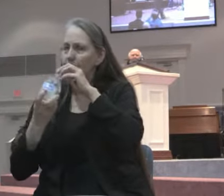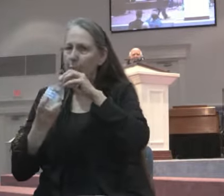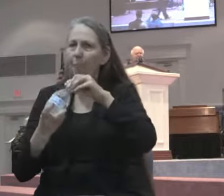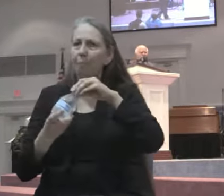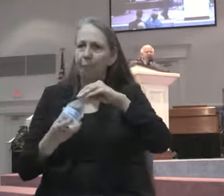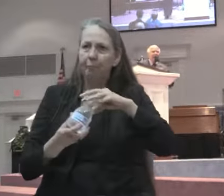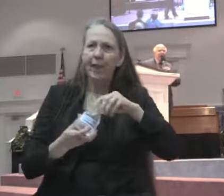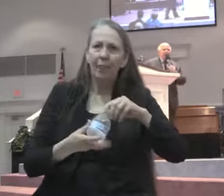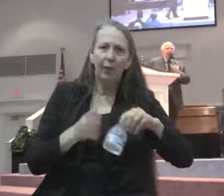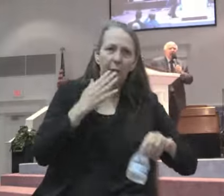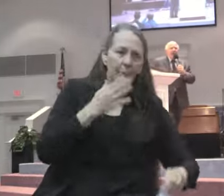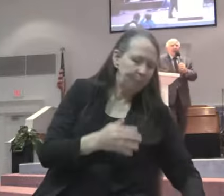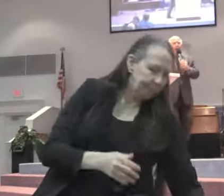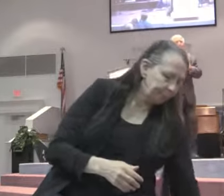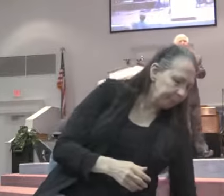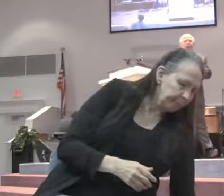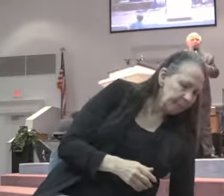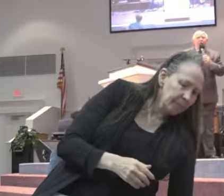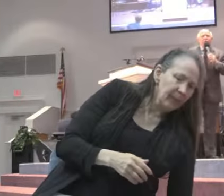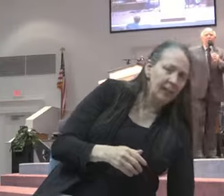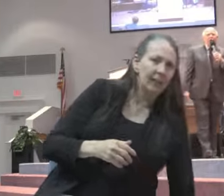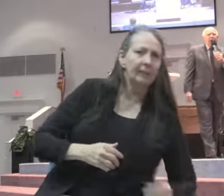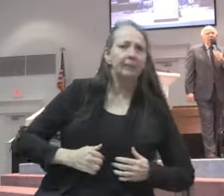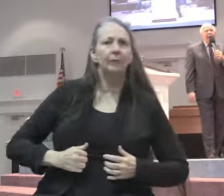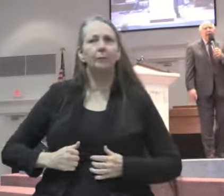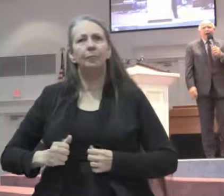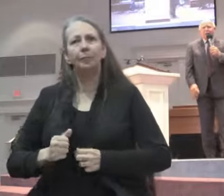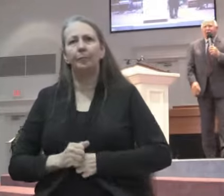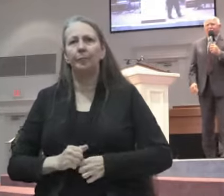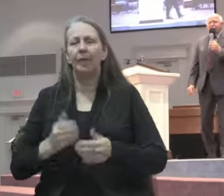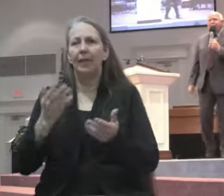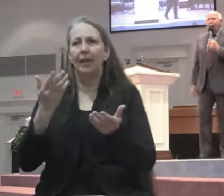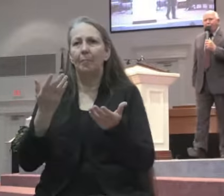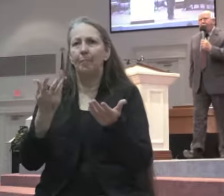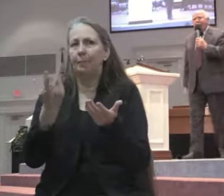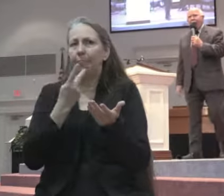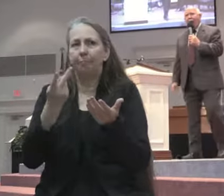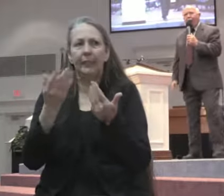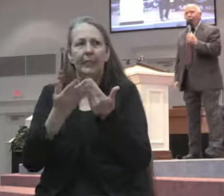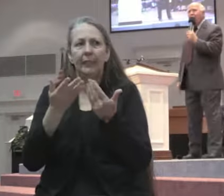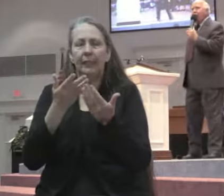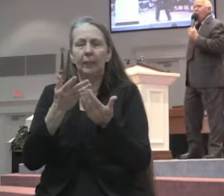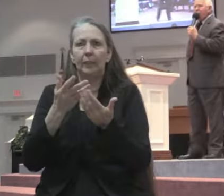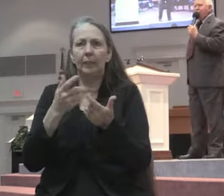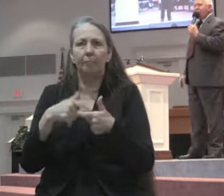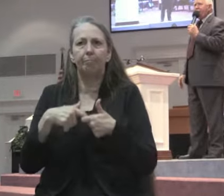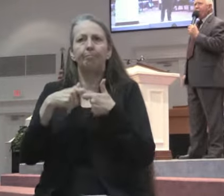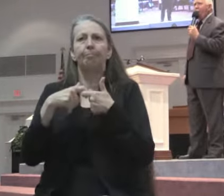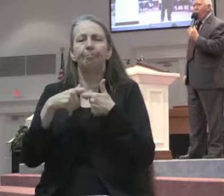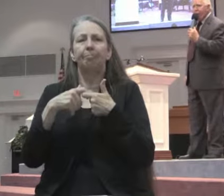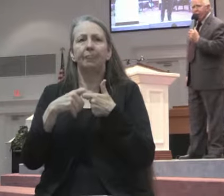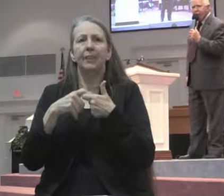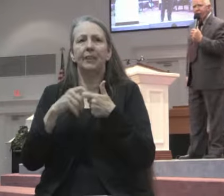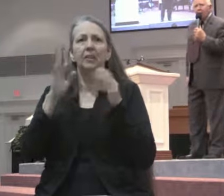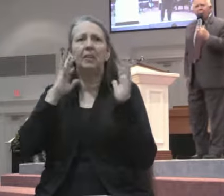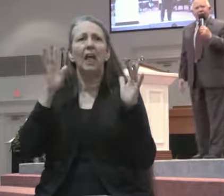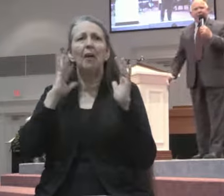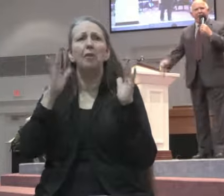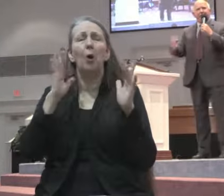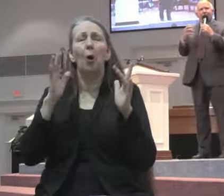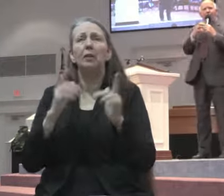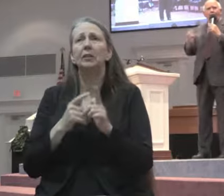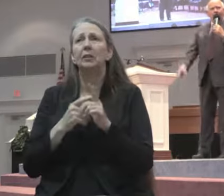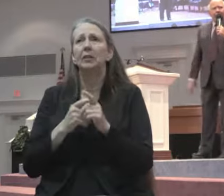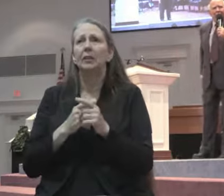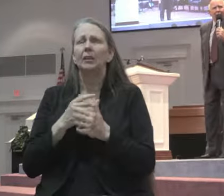I'm here to tell you tonight that many of you could easily stop right now with just some noise, with